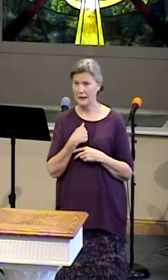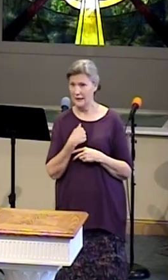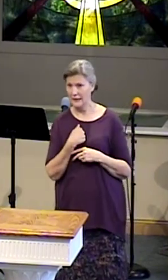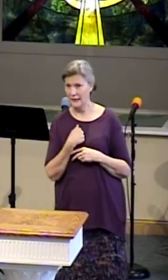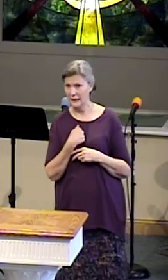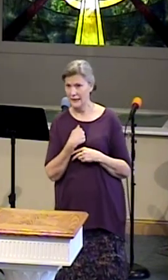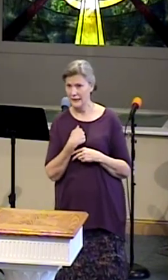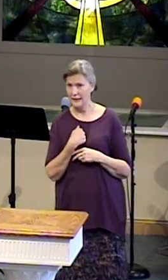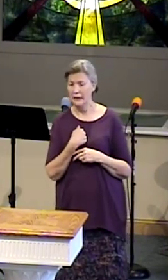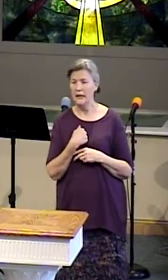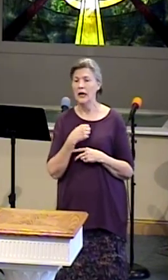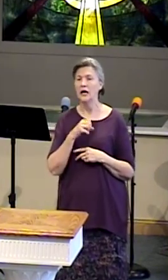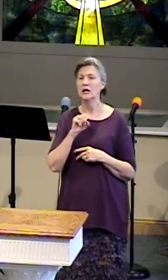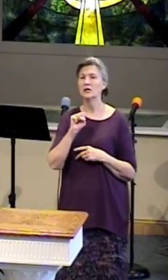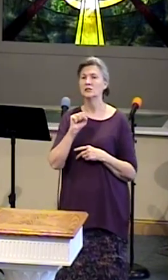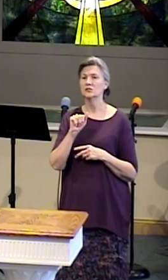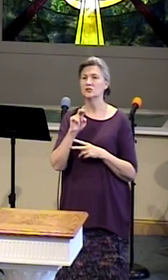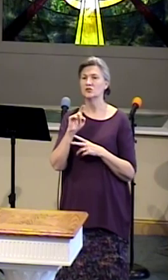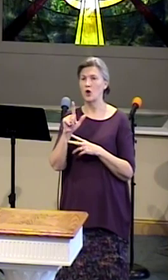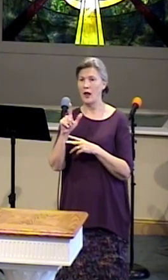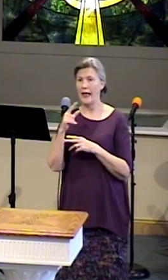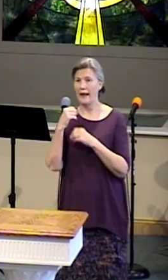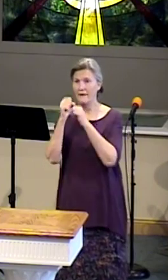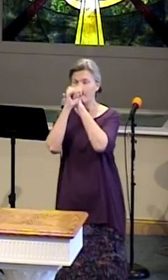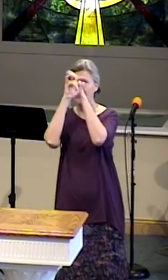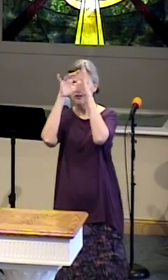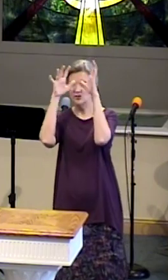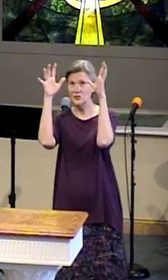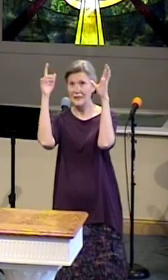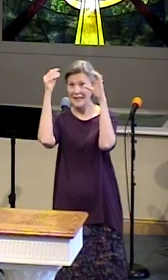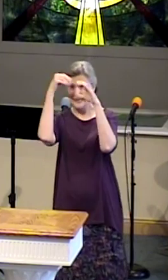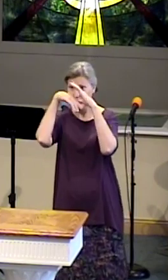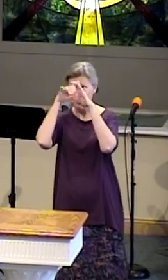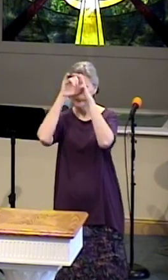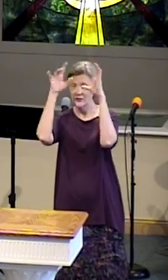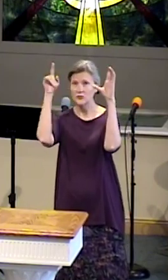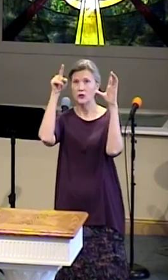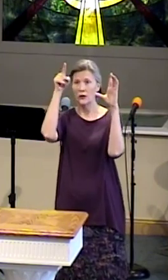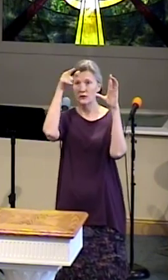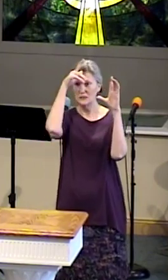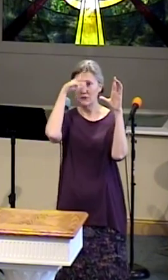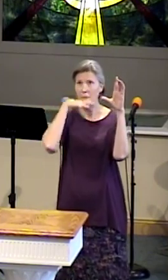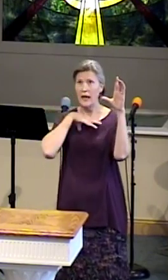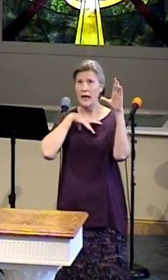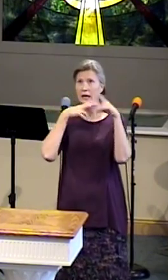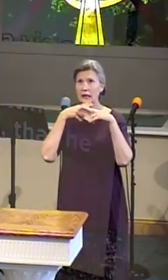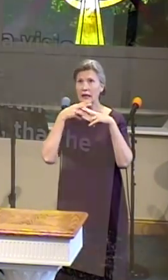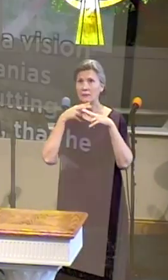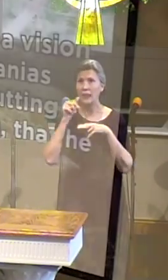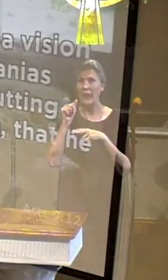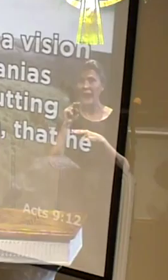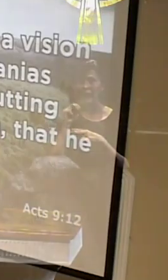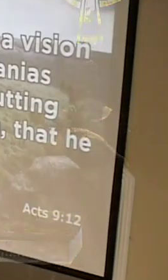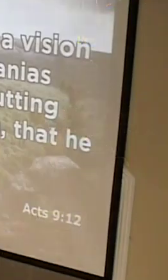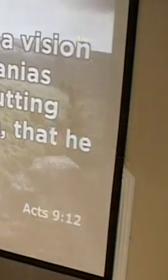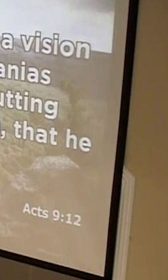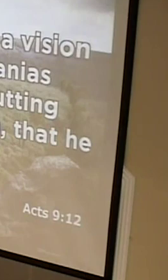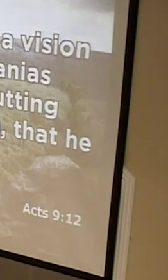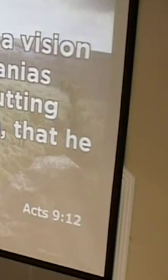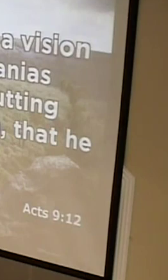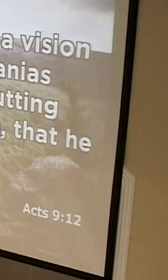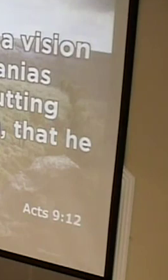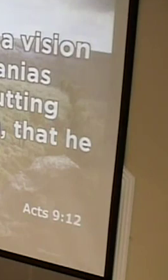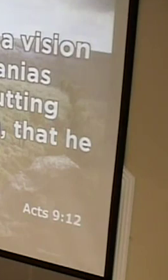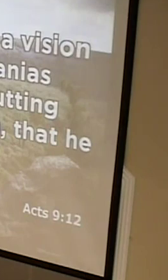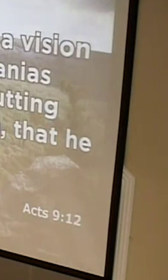Saul had a vision. In that vision, a man by the name of Ananias. Well, I can't get Pastor Smet to go. It would ruin God's